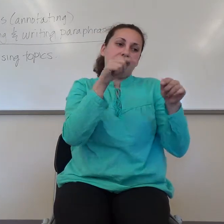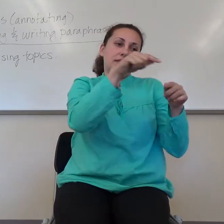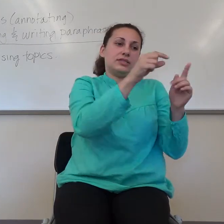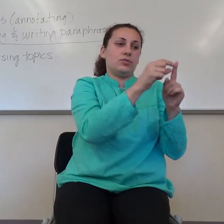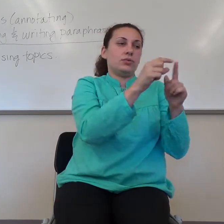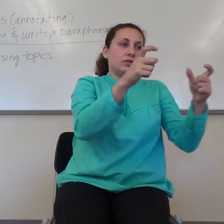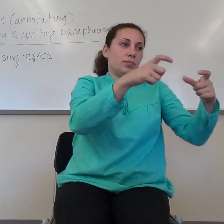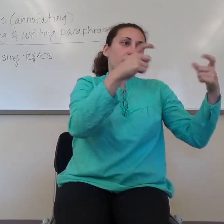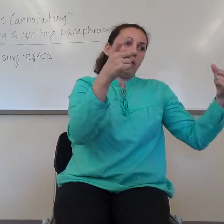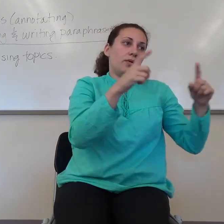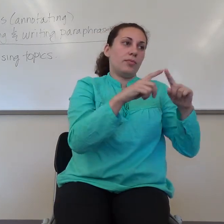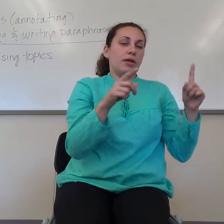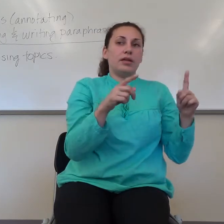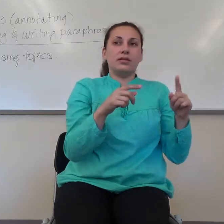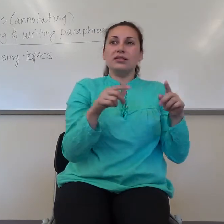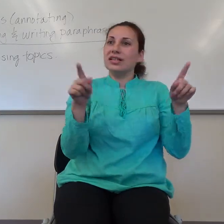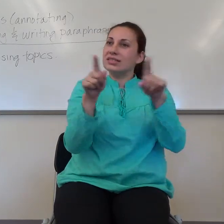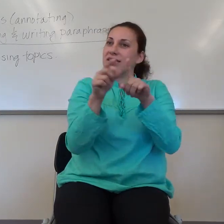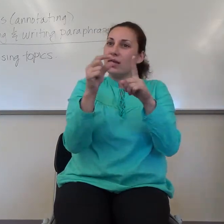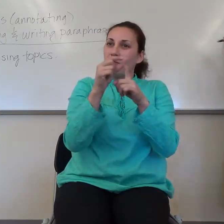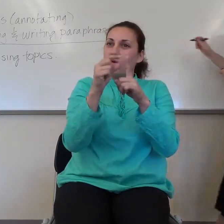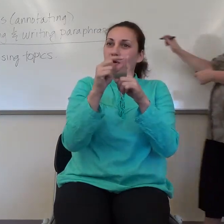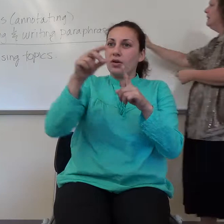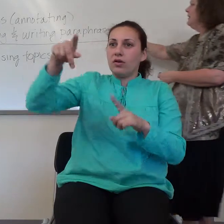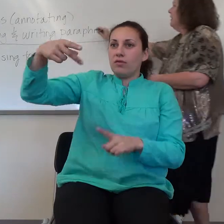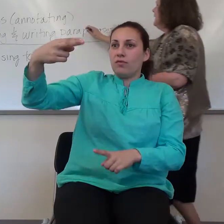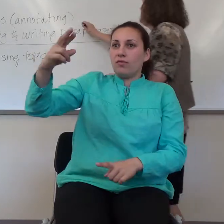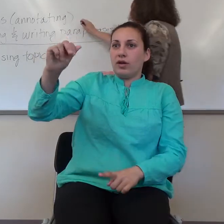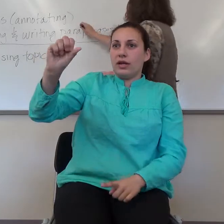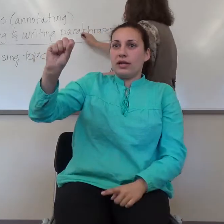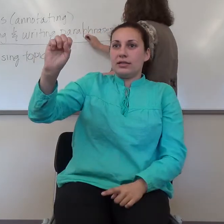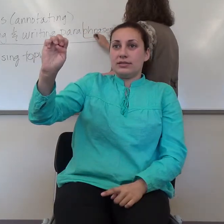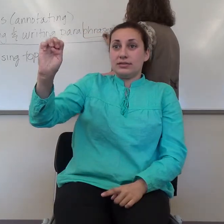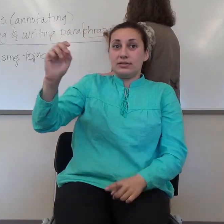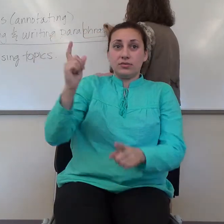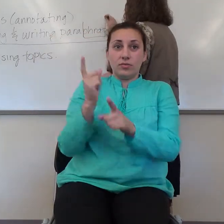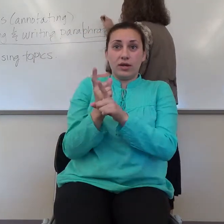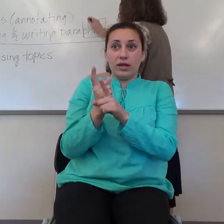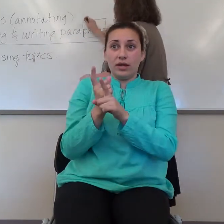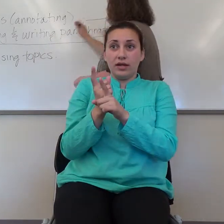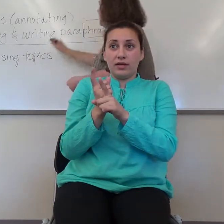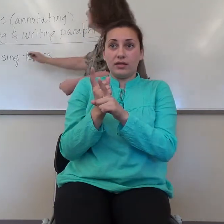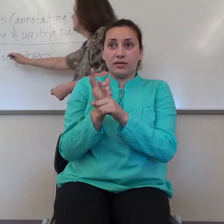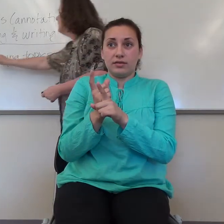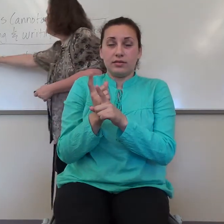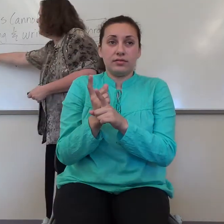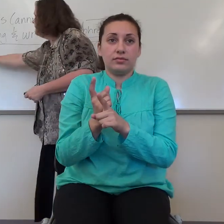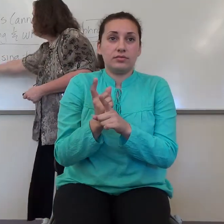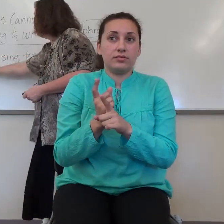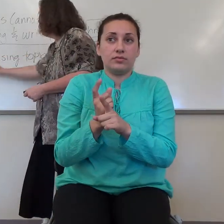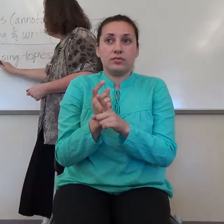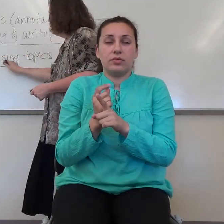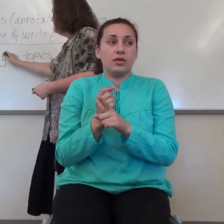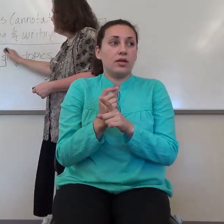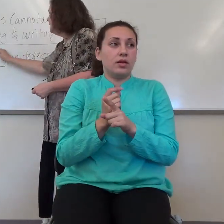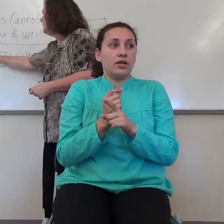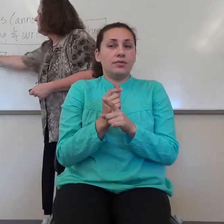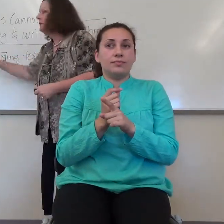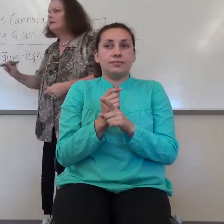the same word in there, right? It's a longer form of